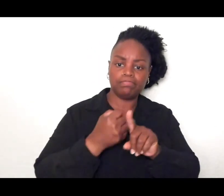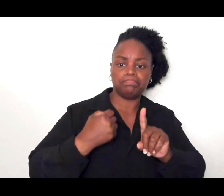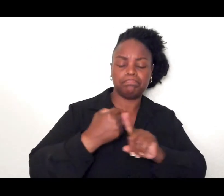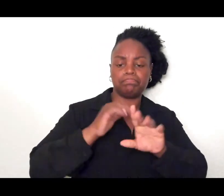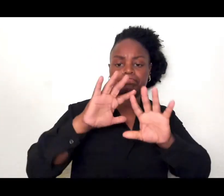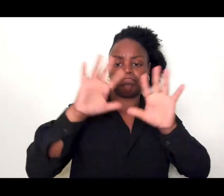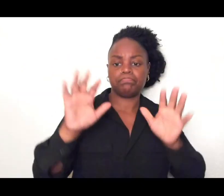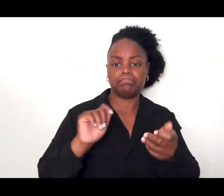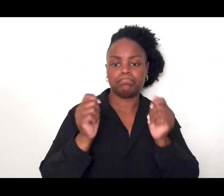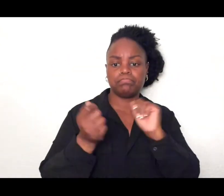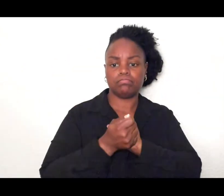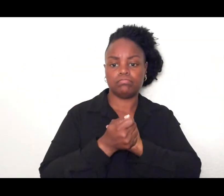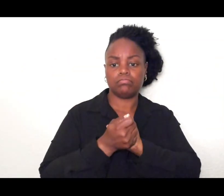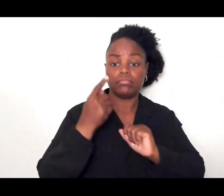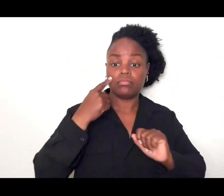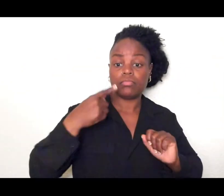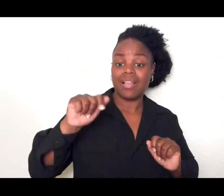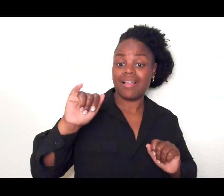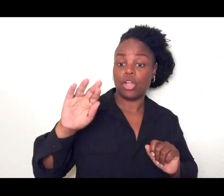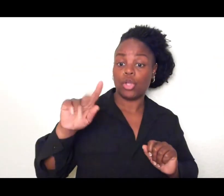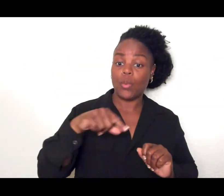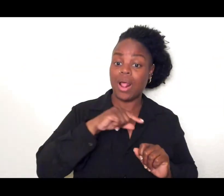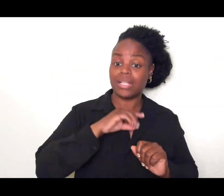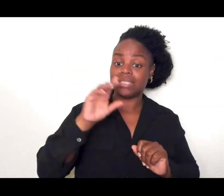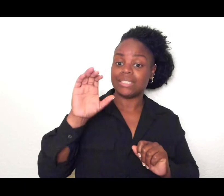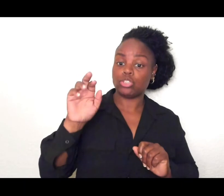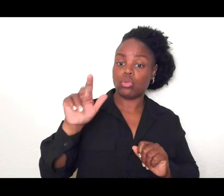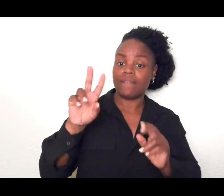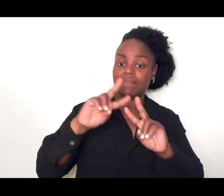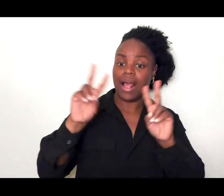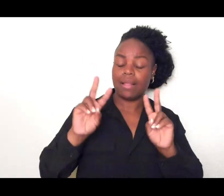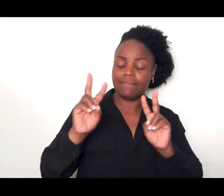Our abilities are different.